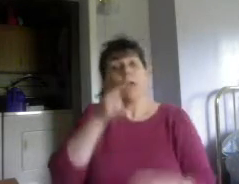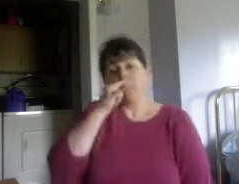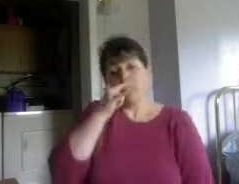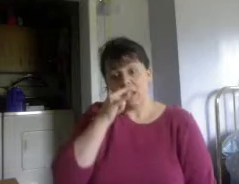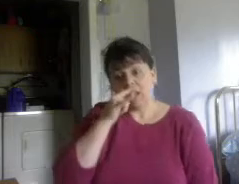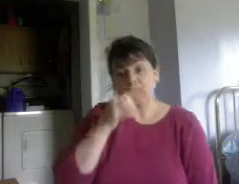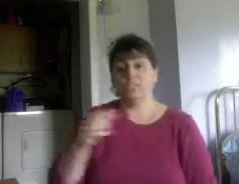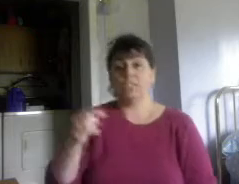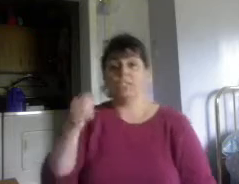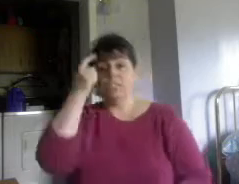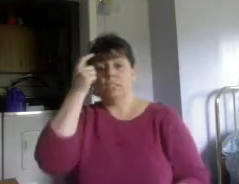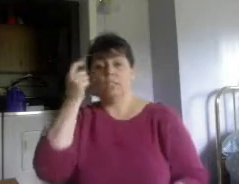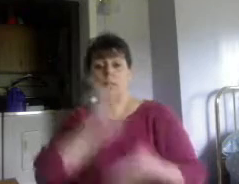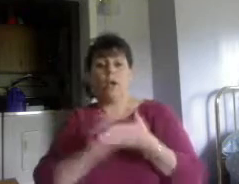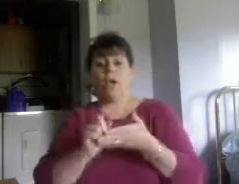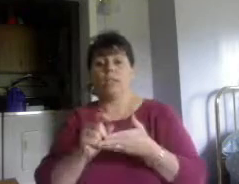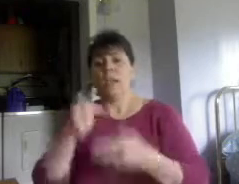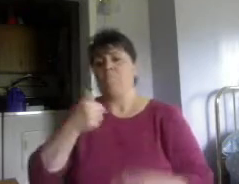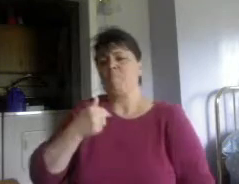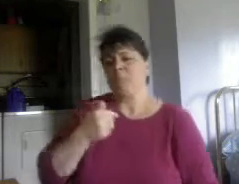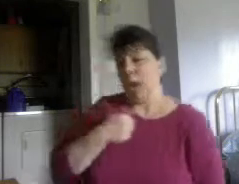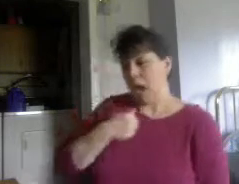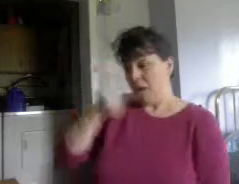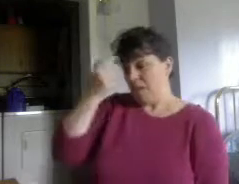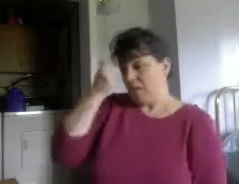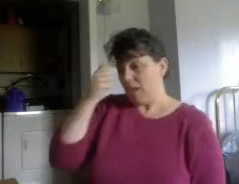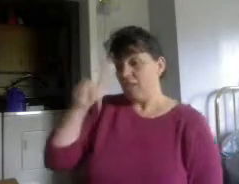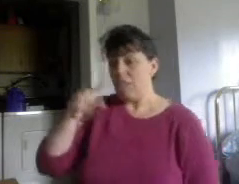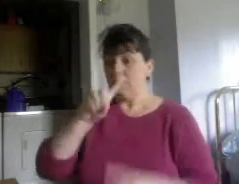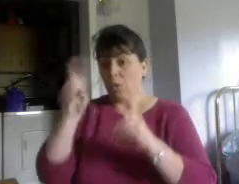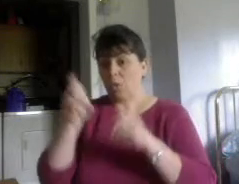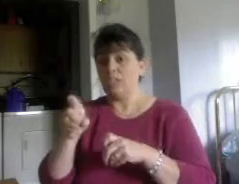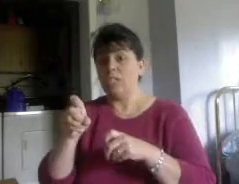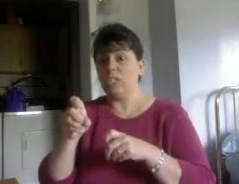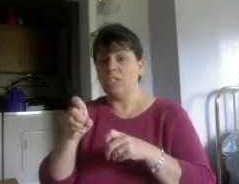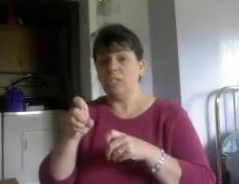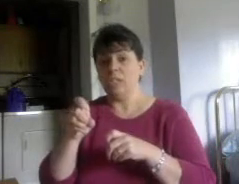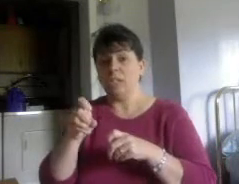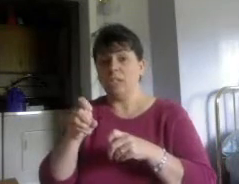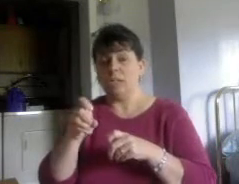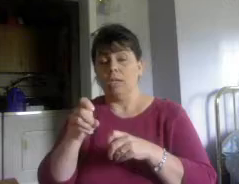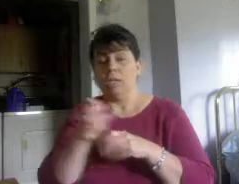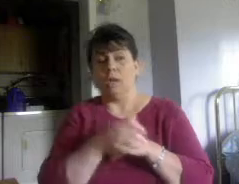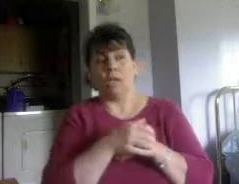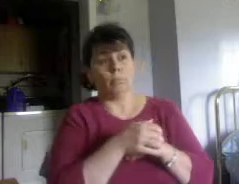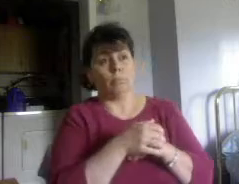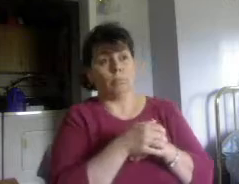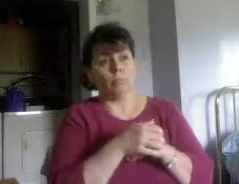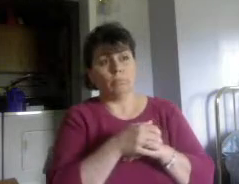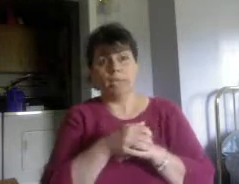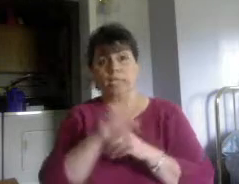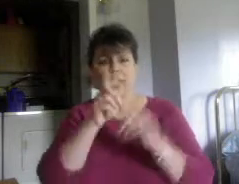motivated by what? They should go ahead and fill in the blanks. And two, my response to this question would